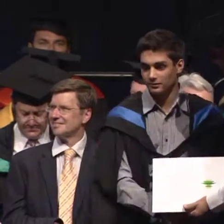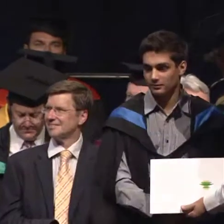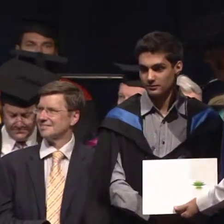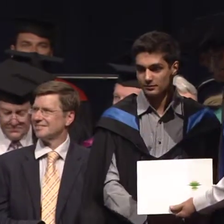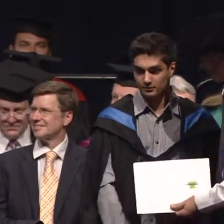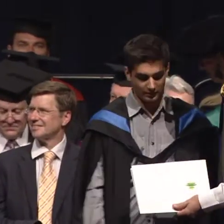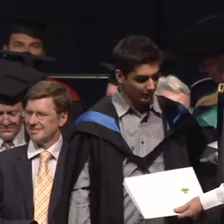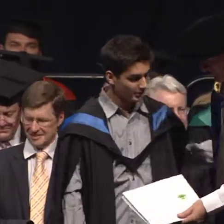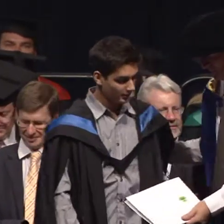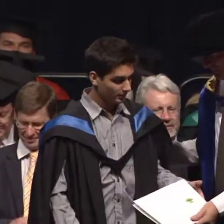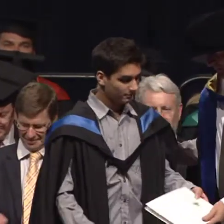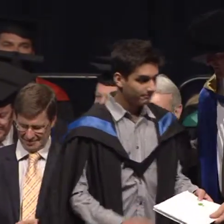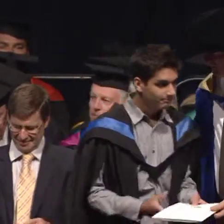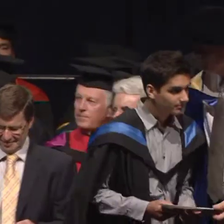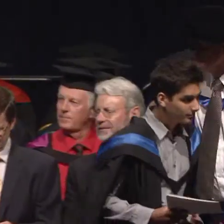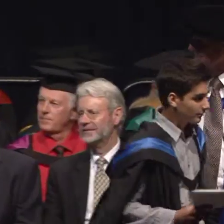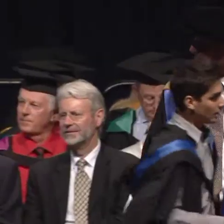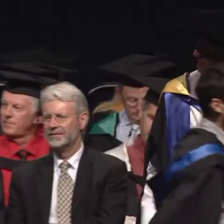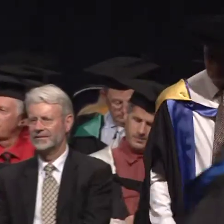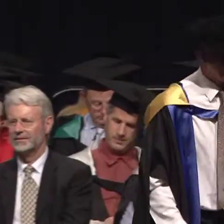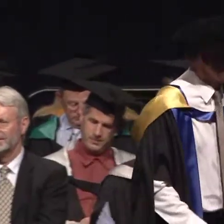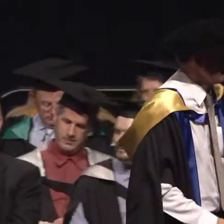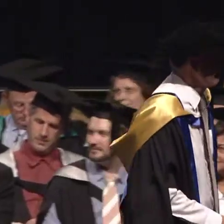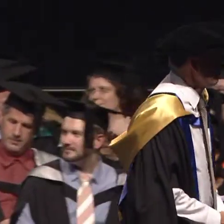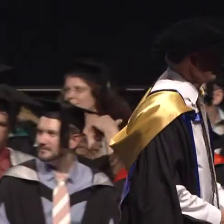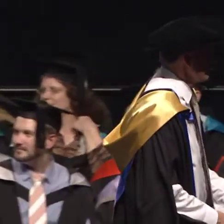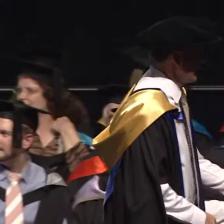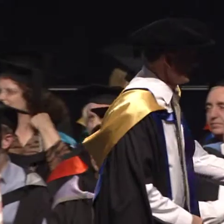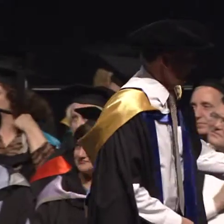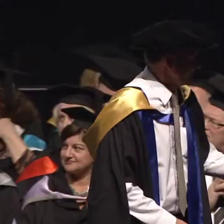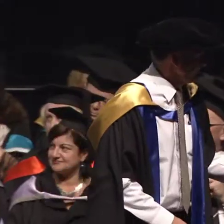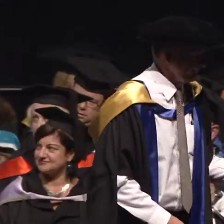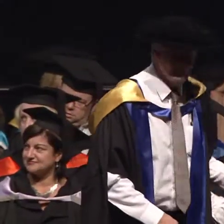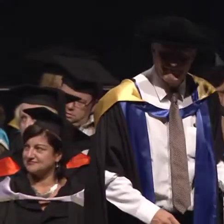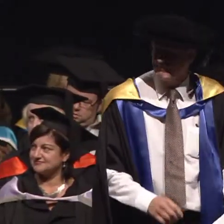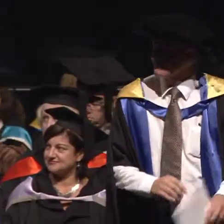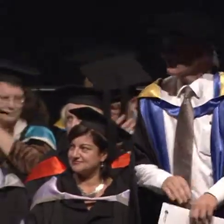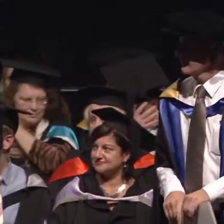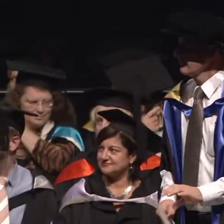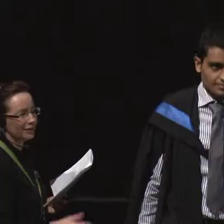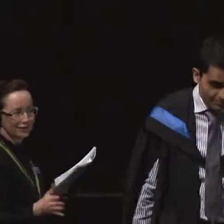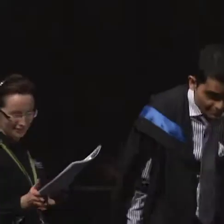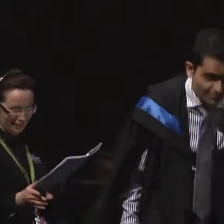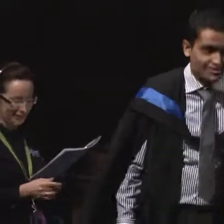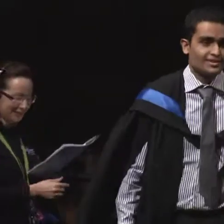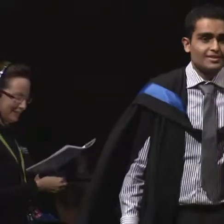I present to you the graduates for the Diploma of Information Technology Website Development. Hanil Daram.